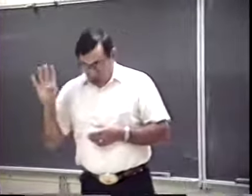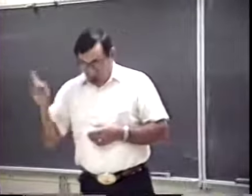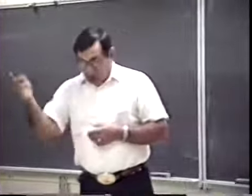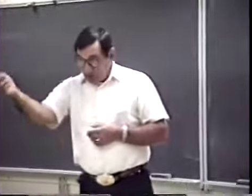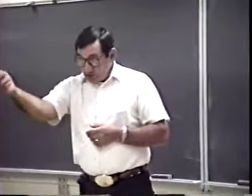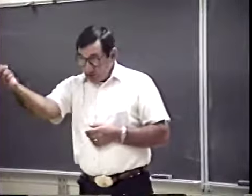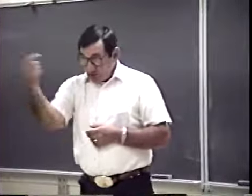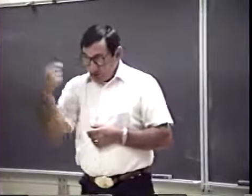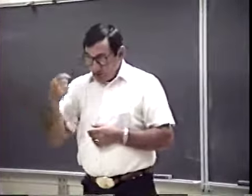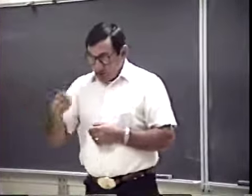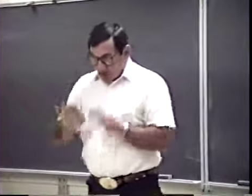warrior